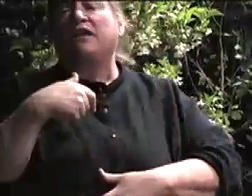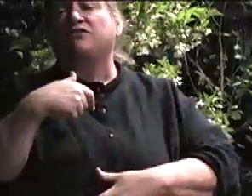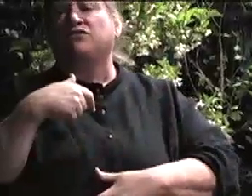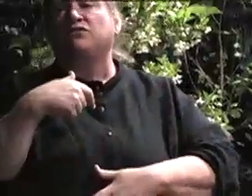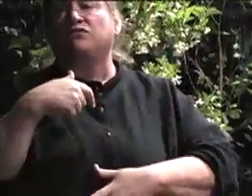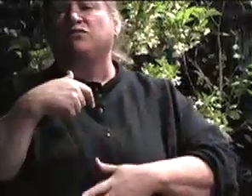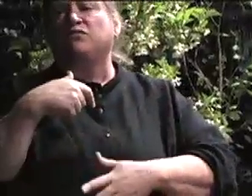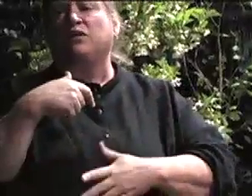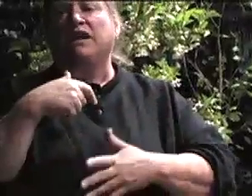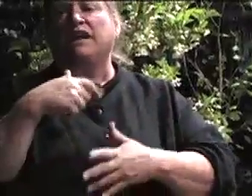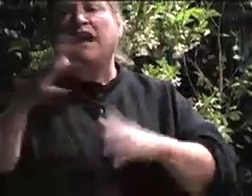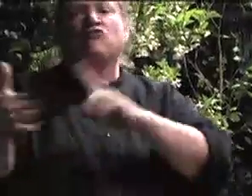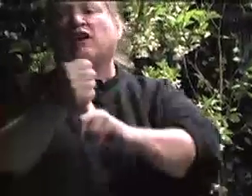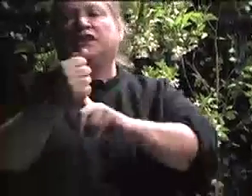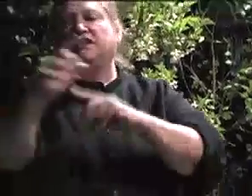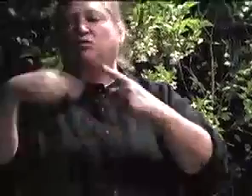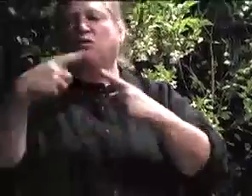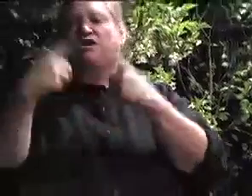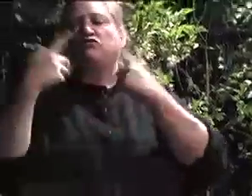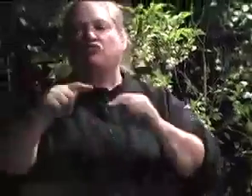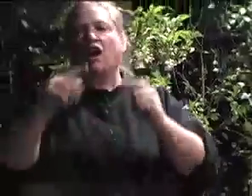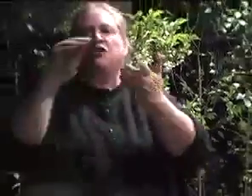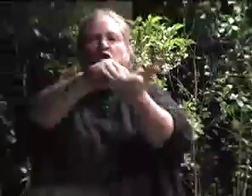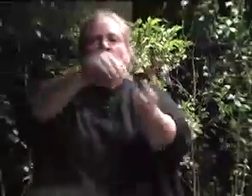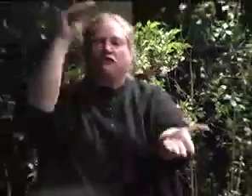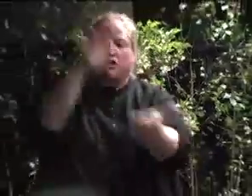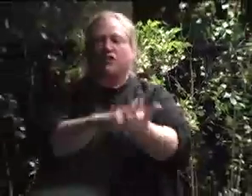when we try to put things on the record.